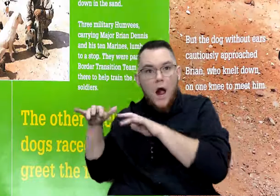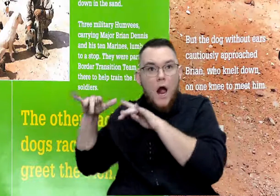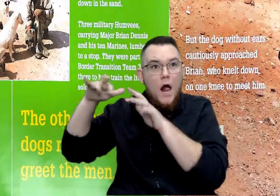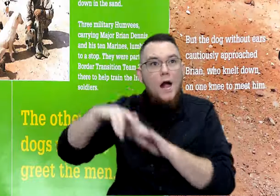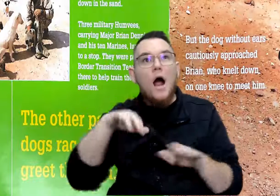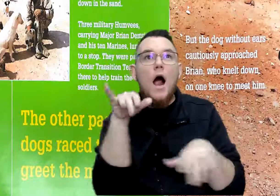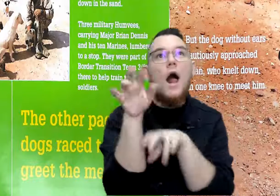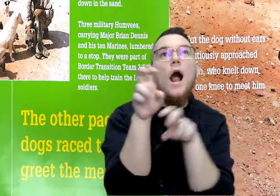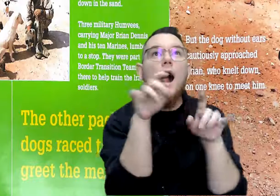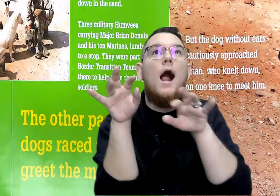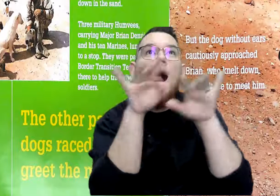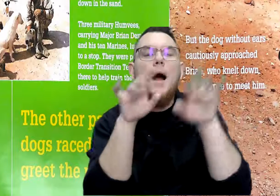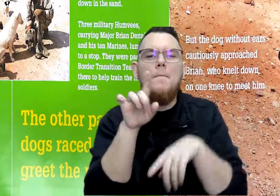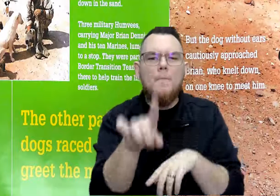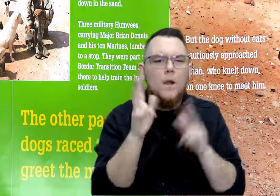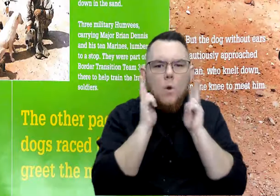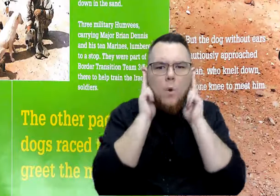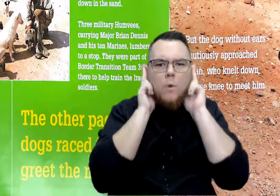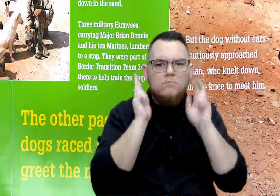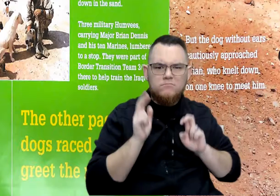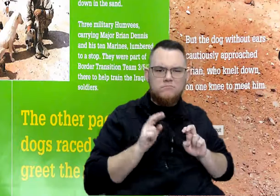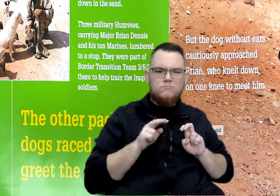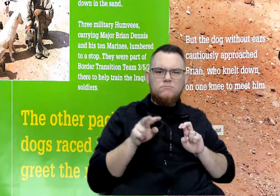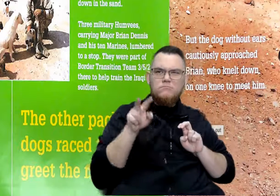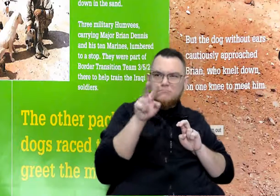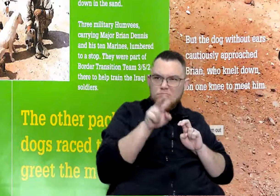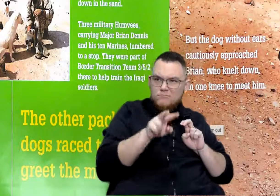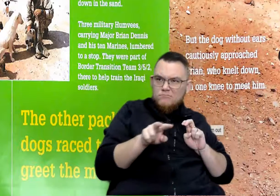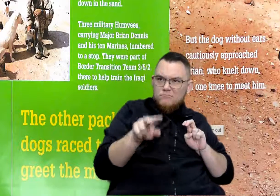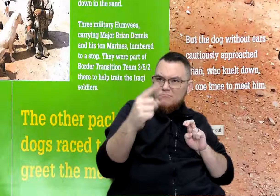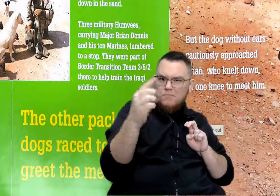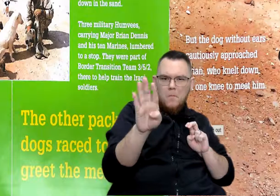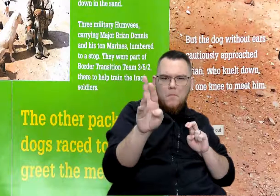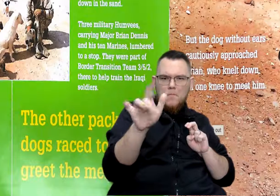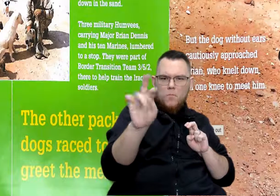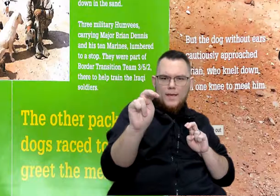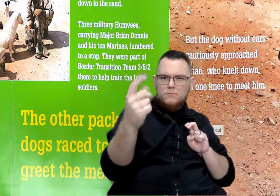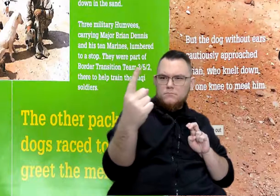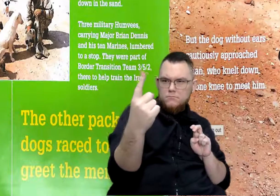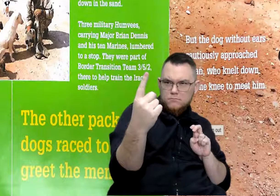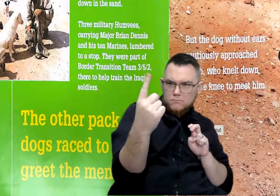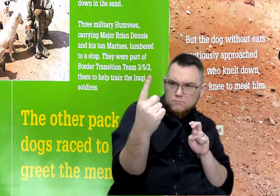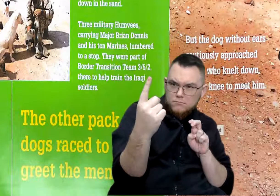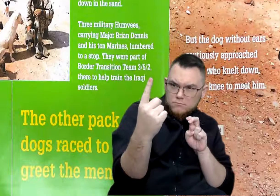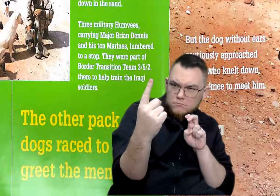But the dog without ears cautiously approached Brian, who knelt down on one knee to meet